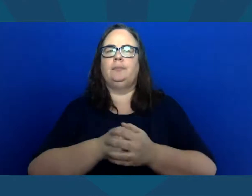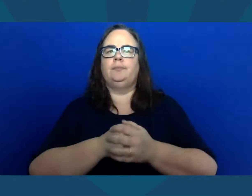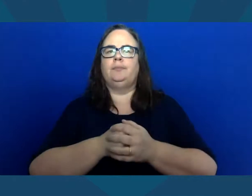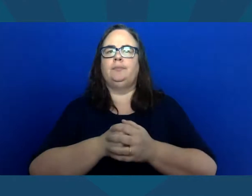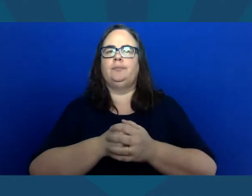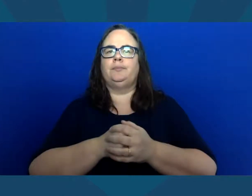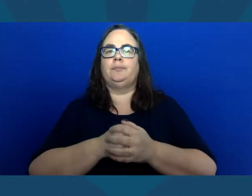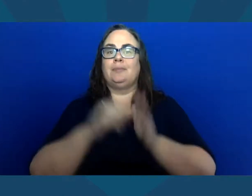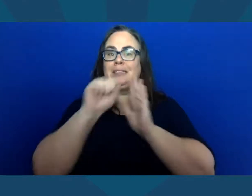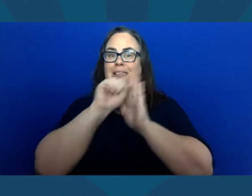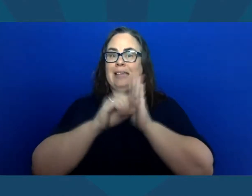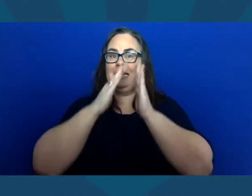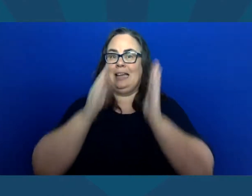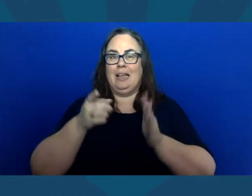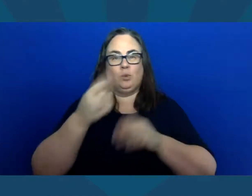Officers Association.